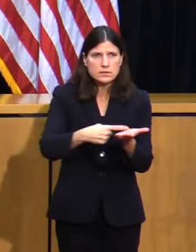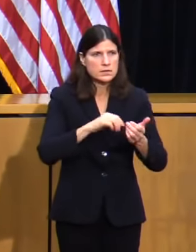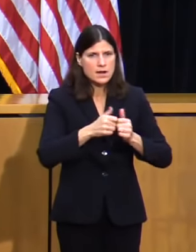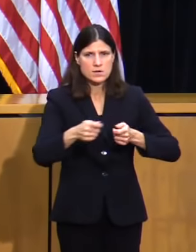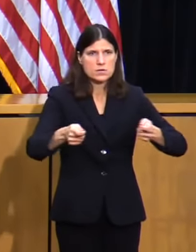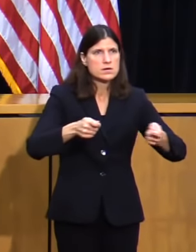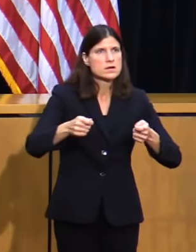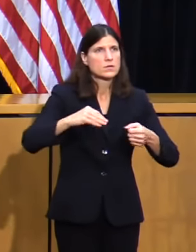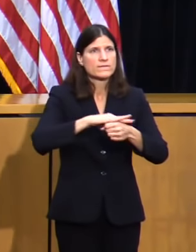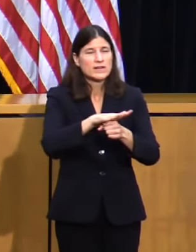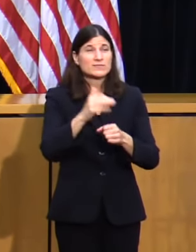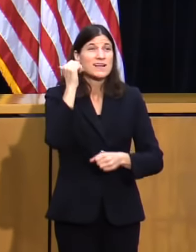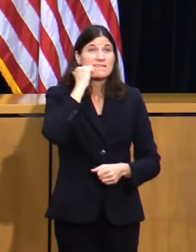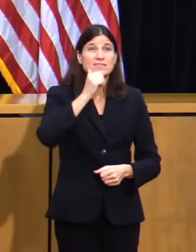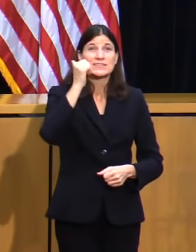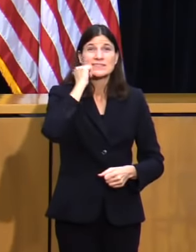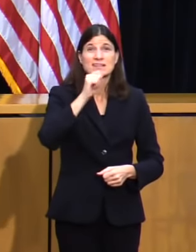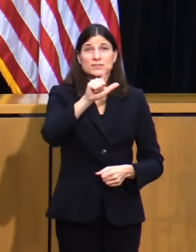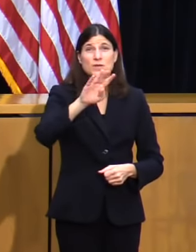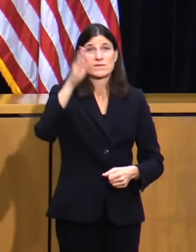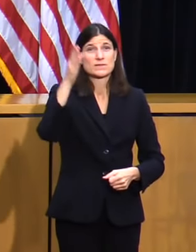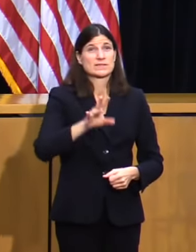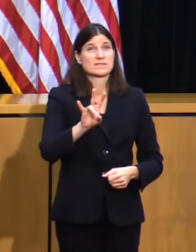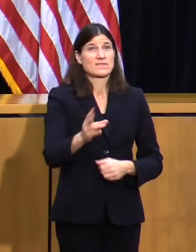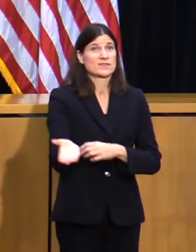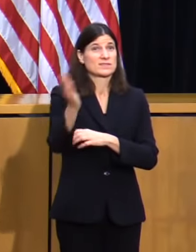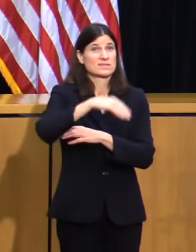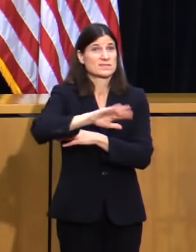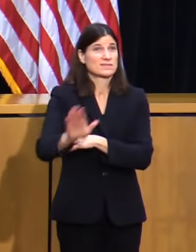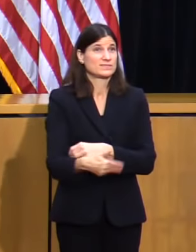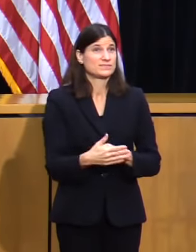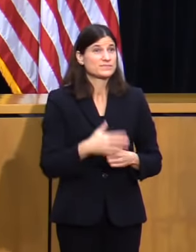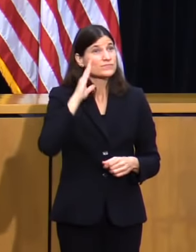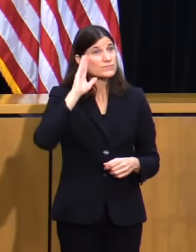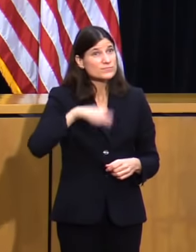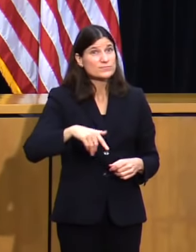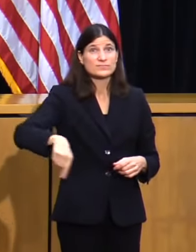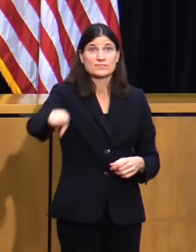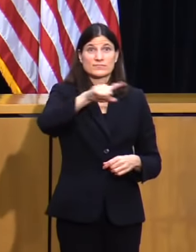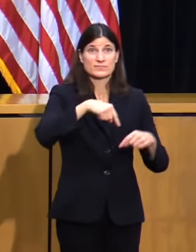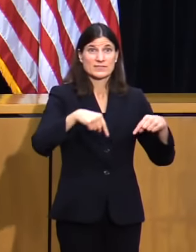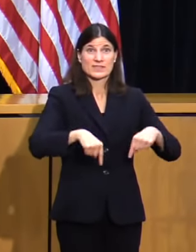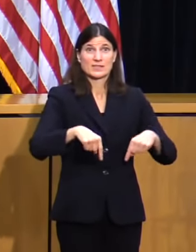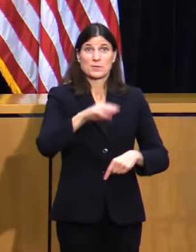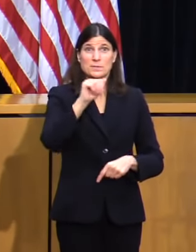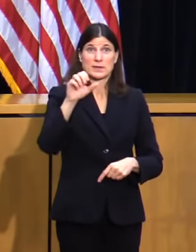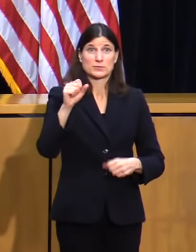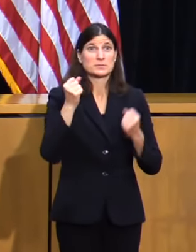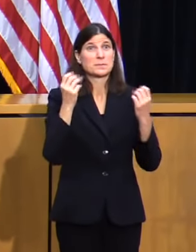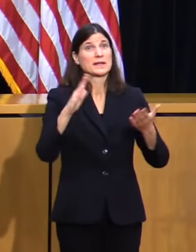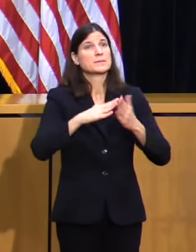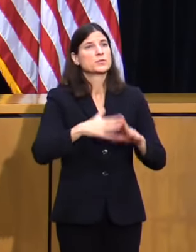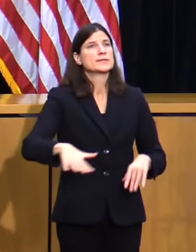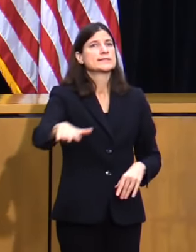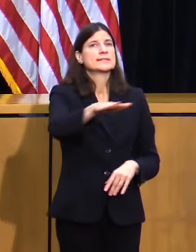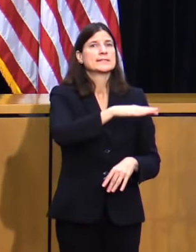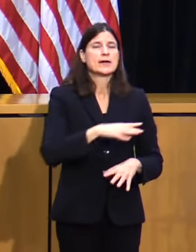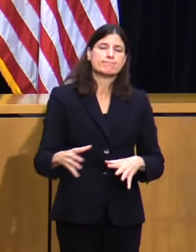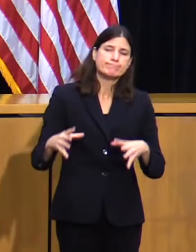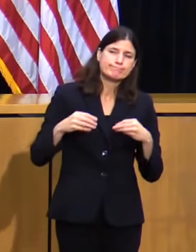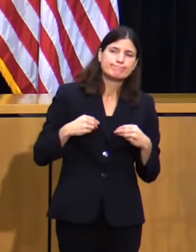And the vast majority of people in Massachusetts, the vast majority of the time, are doing the right things. And it has